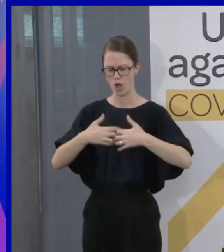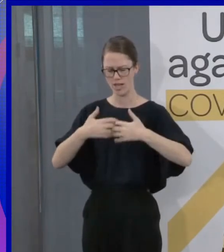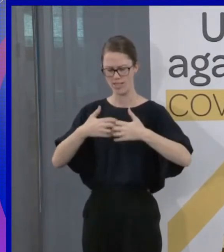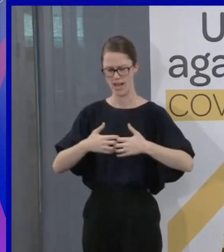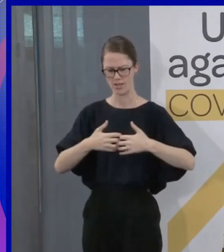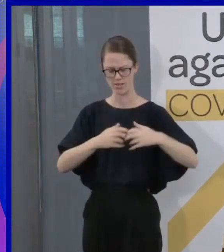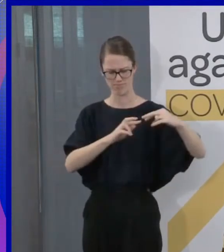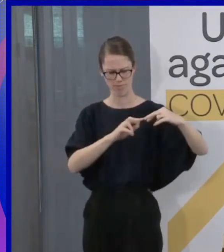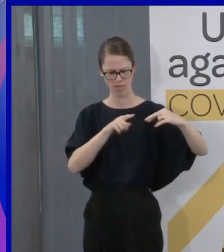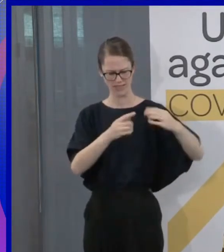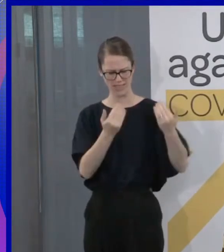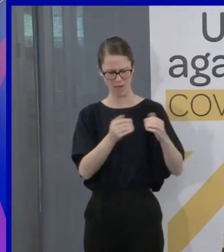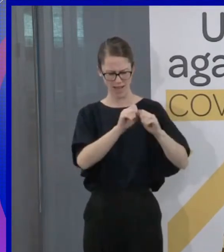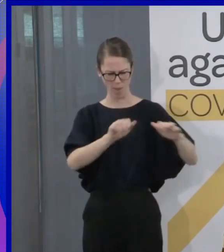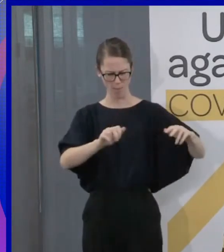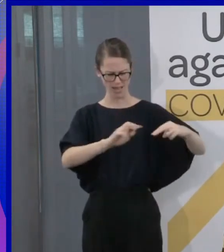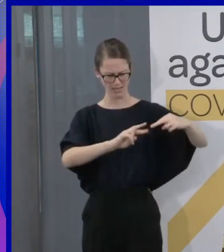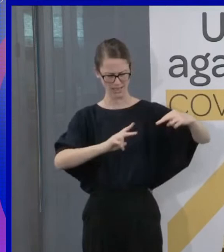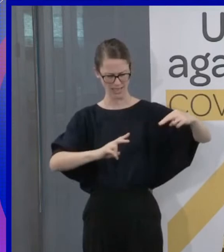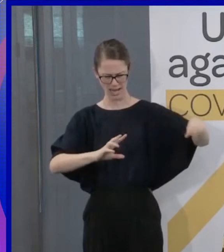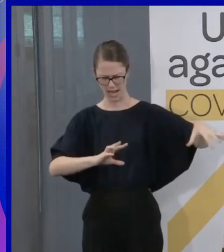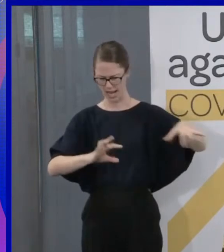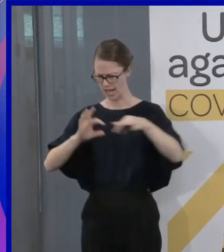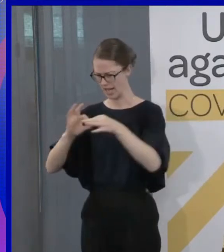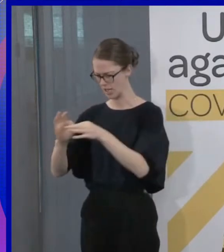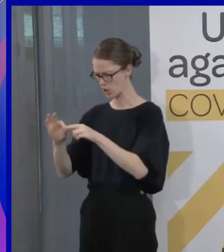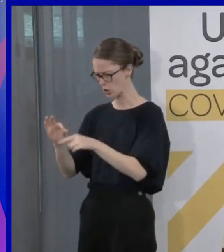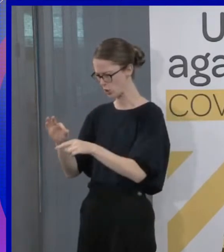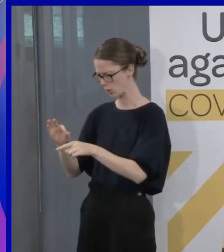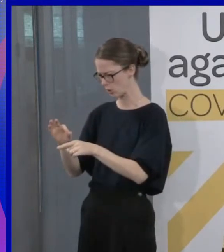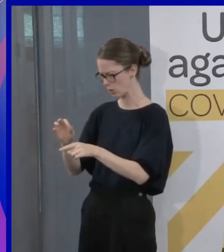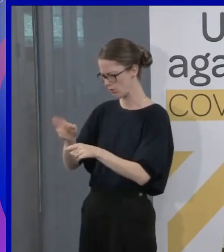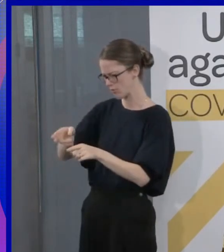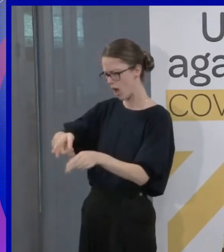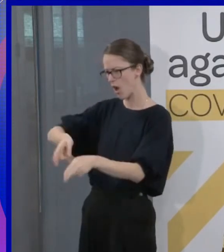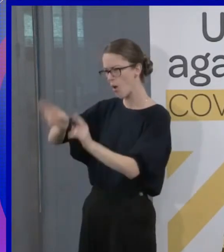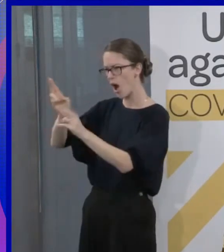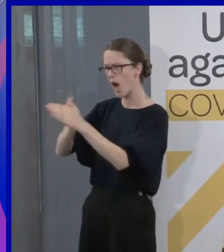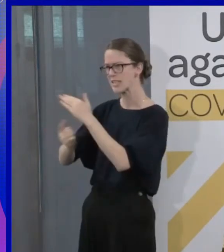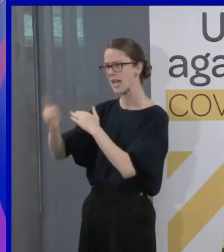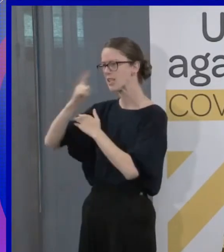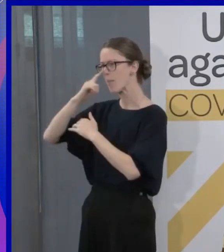the genome in this current outbreak with any of the samples from managed